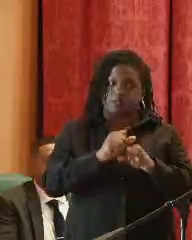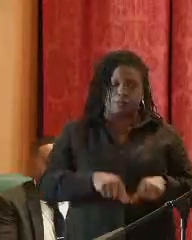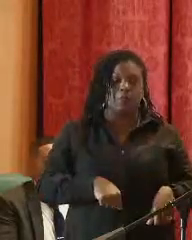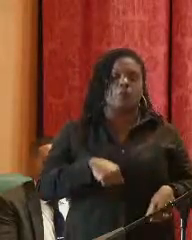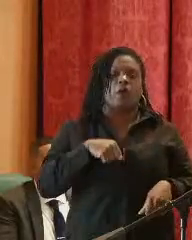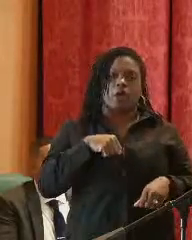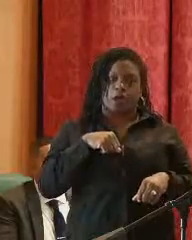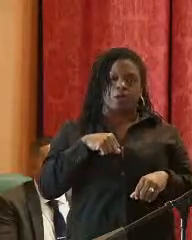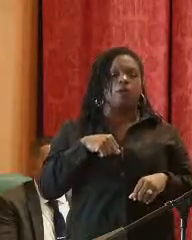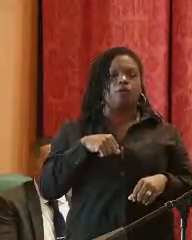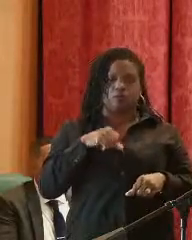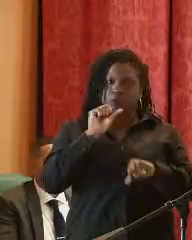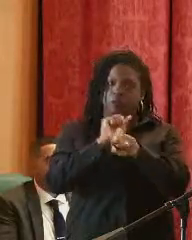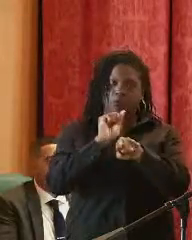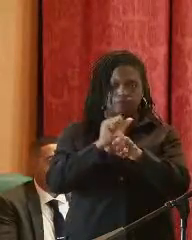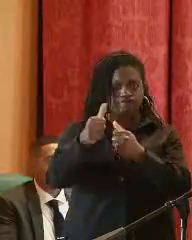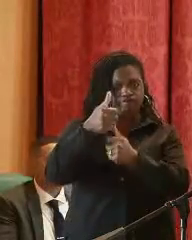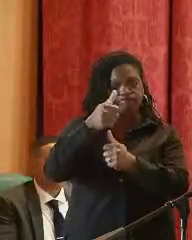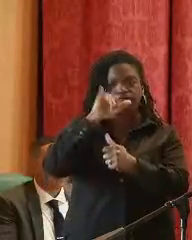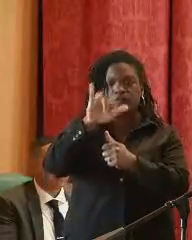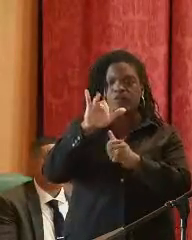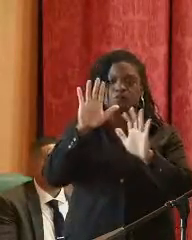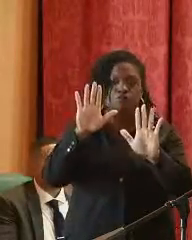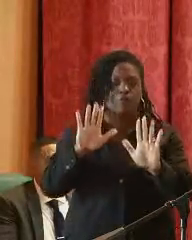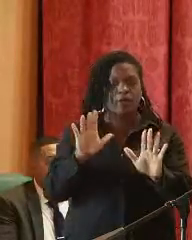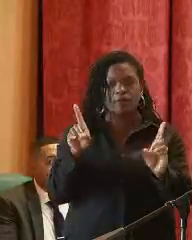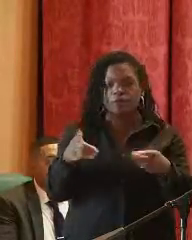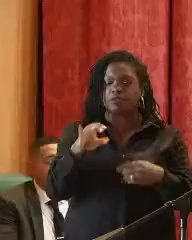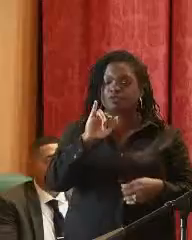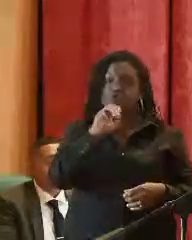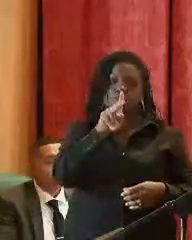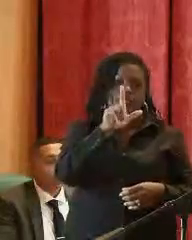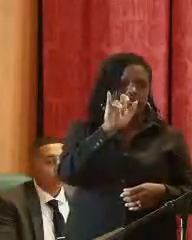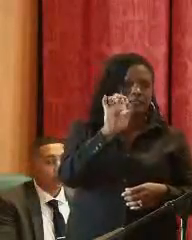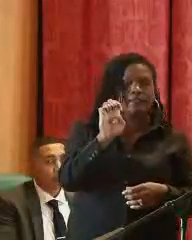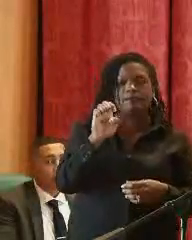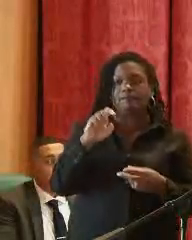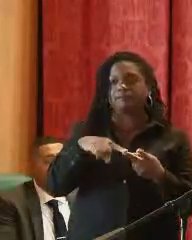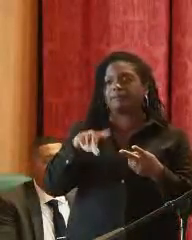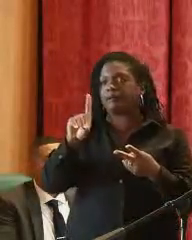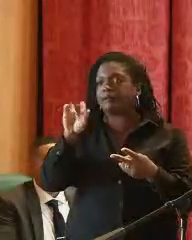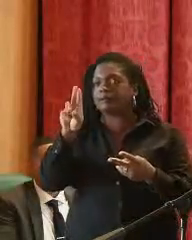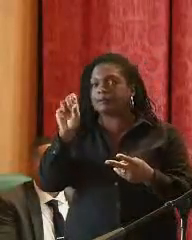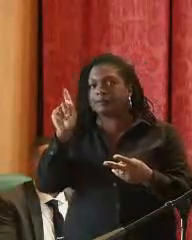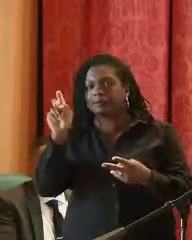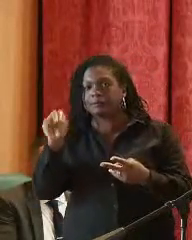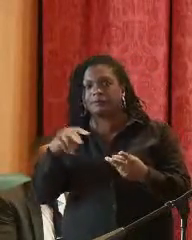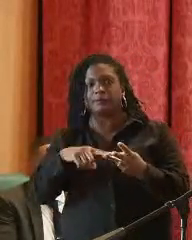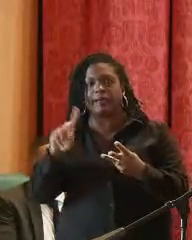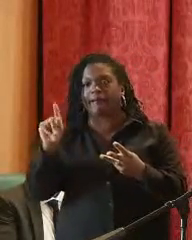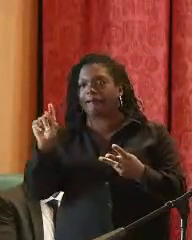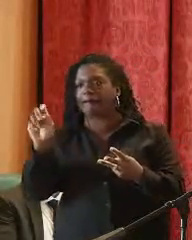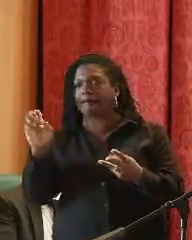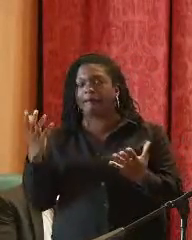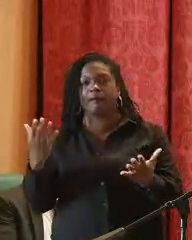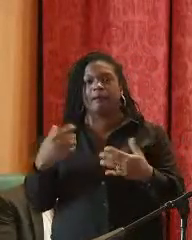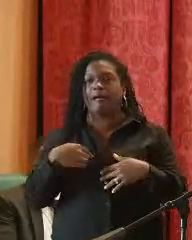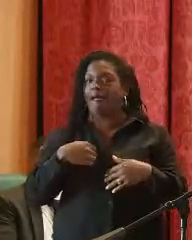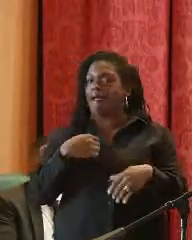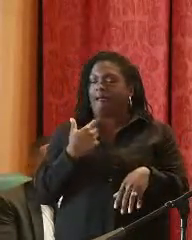department. Julie, Dustin, Kate, I can't tell you the support I got